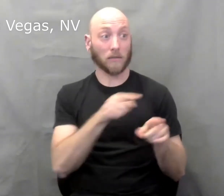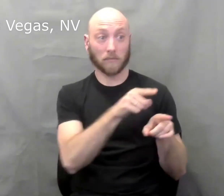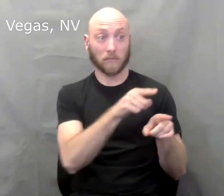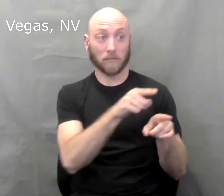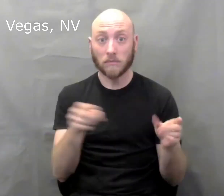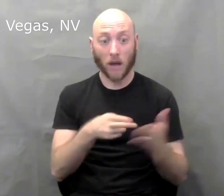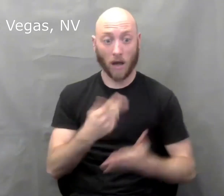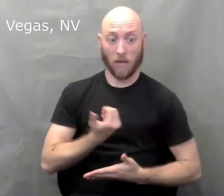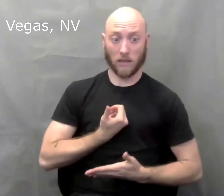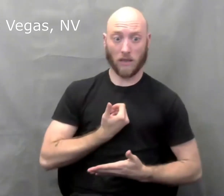me.